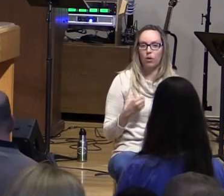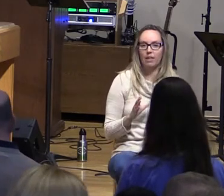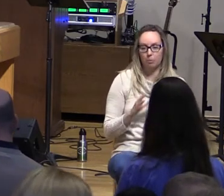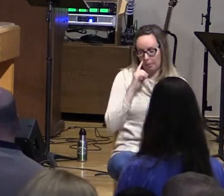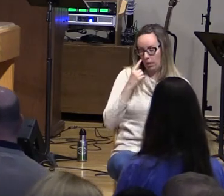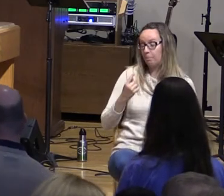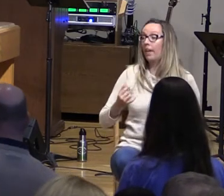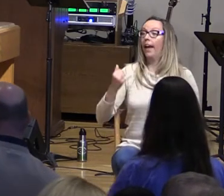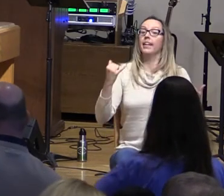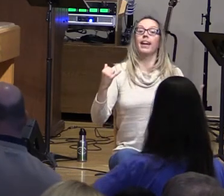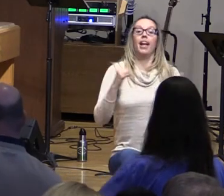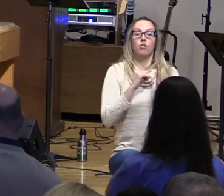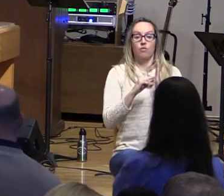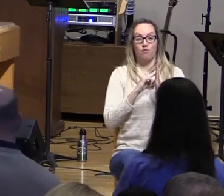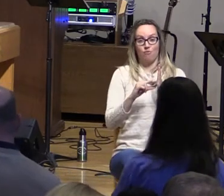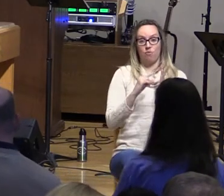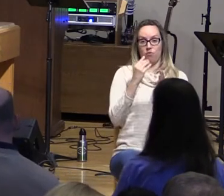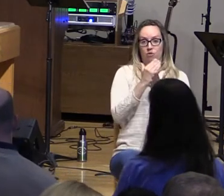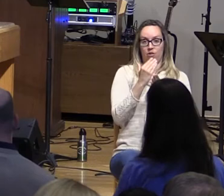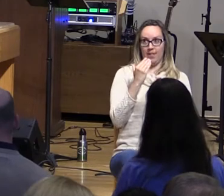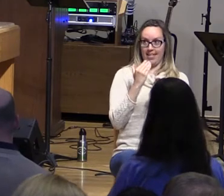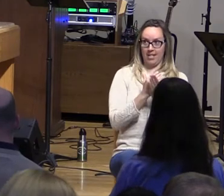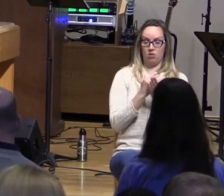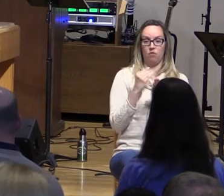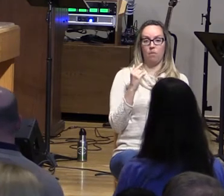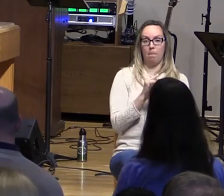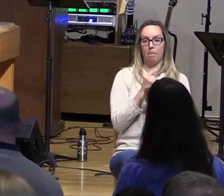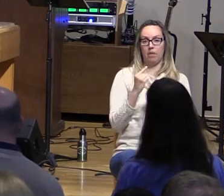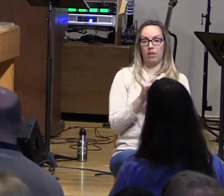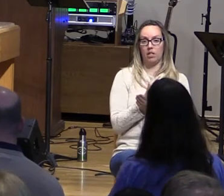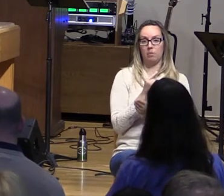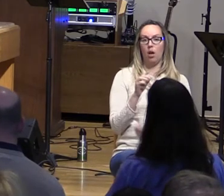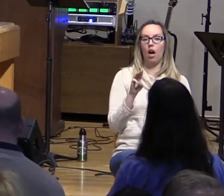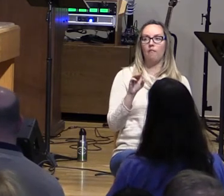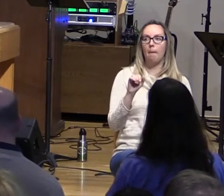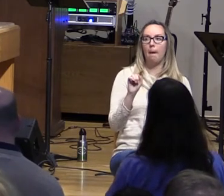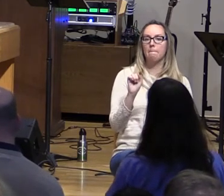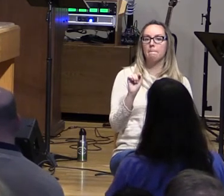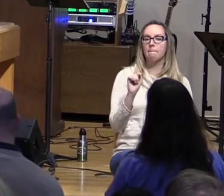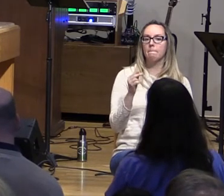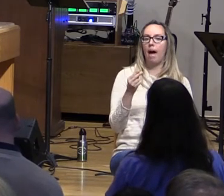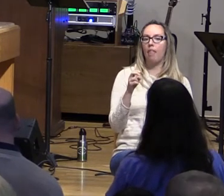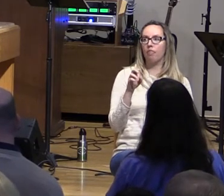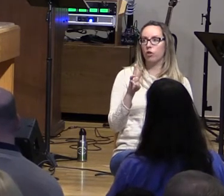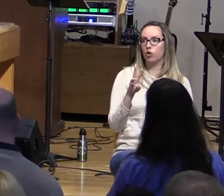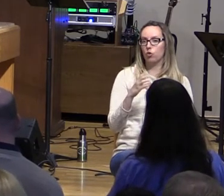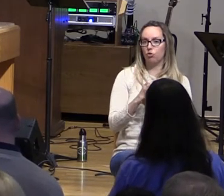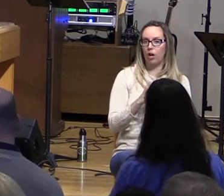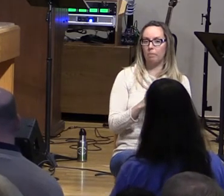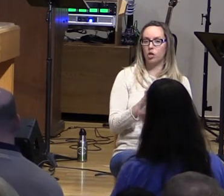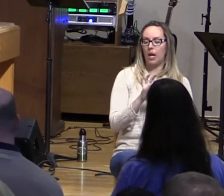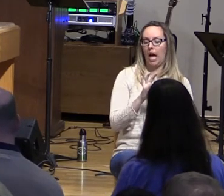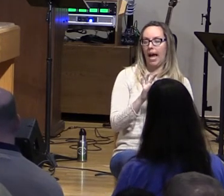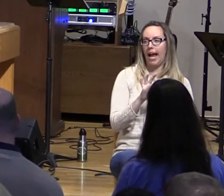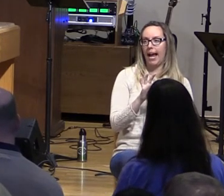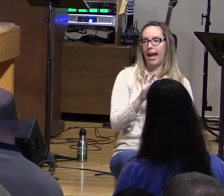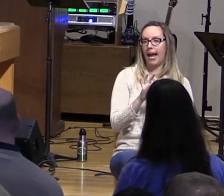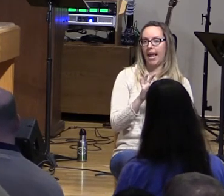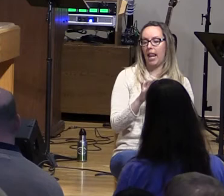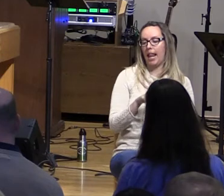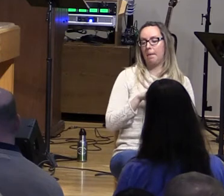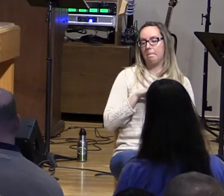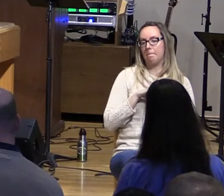Our scripture lesson today comes from the Gospel according to Matthew, chapter 9,